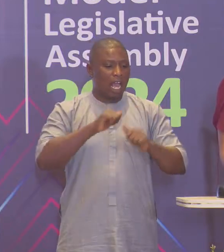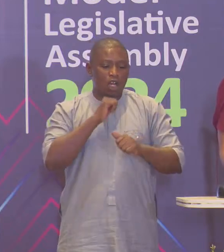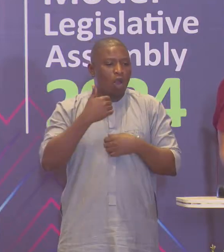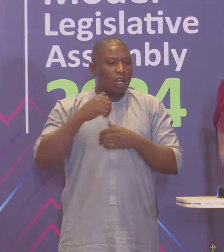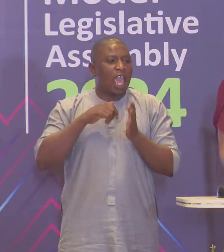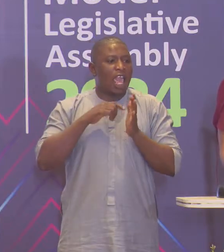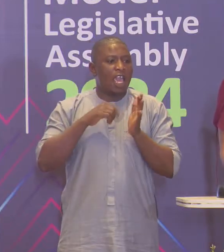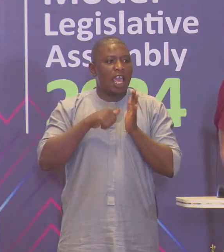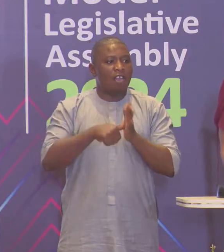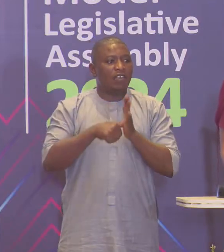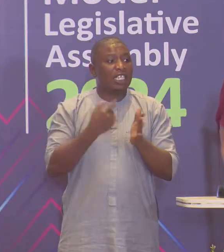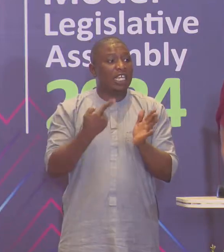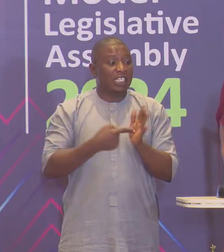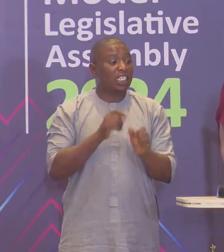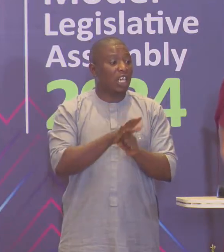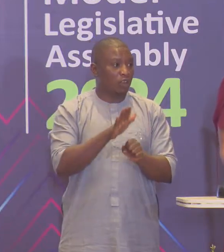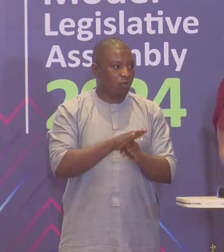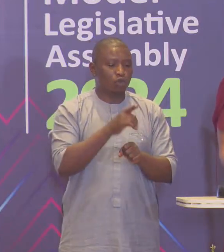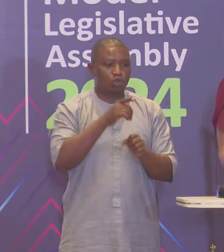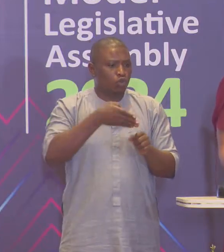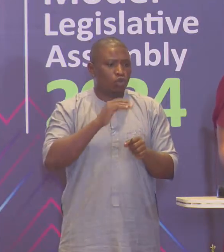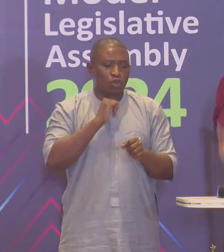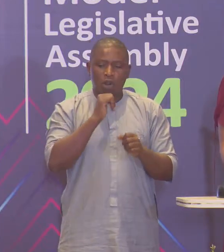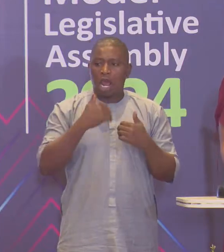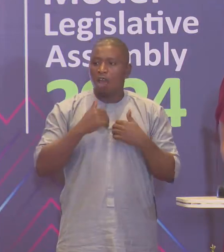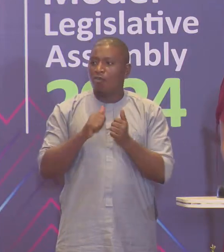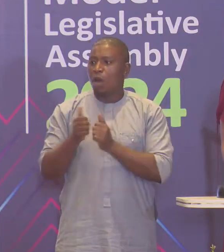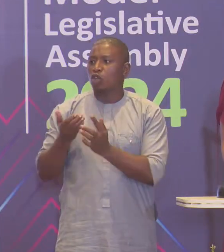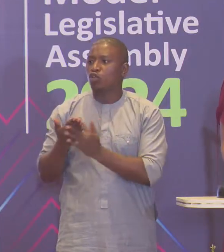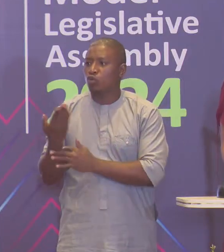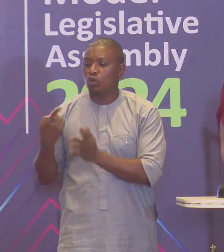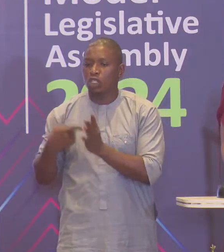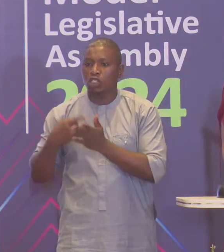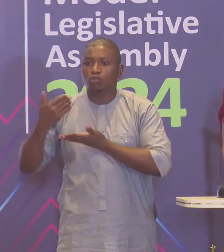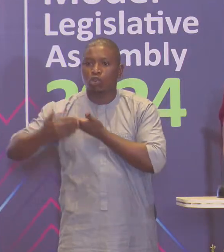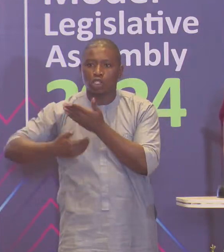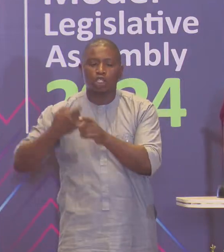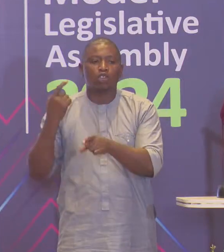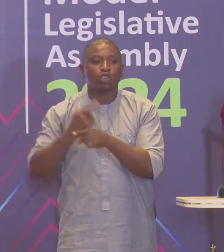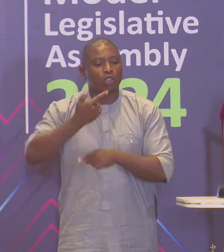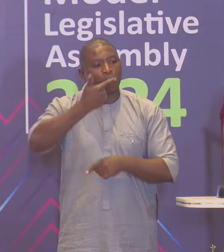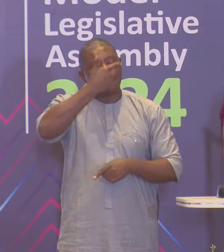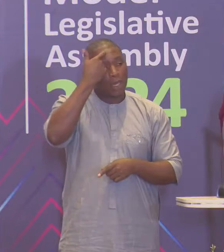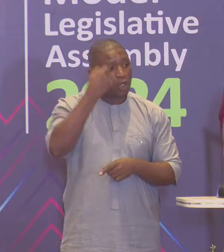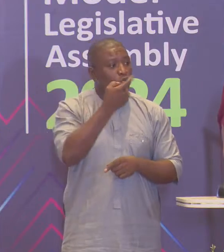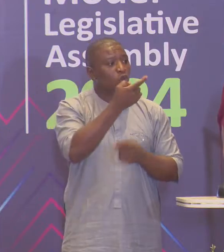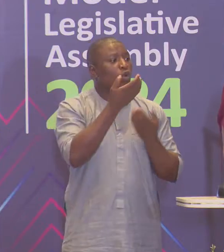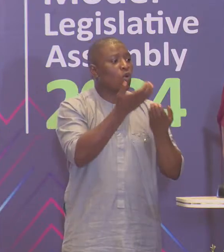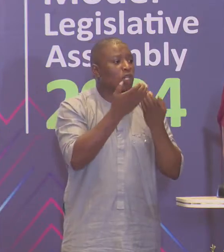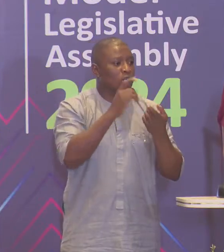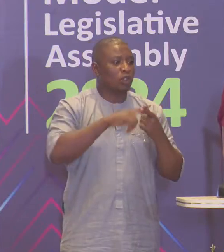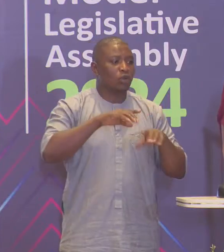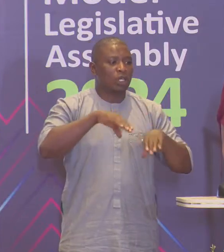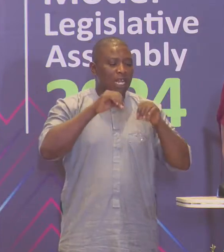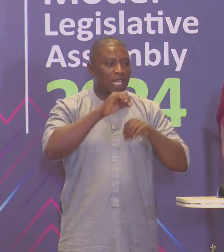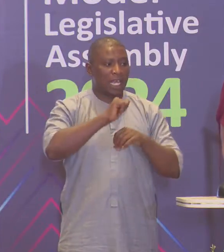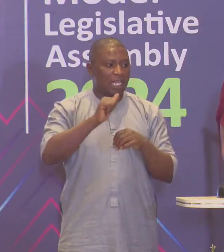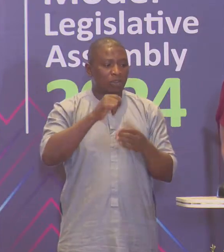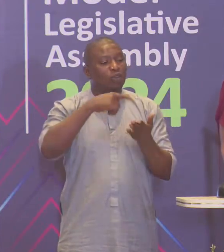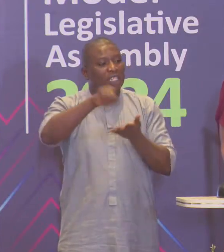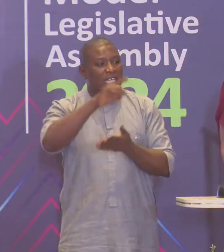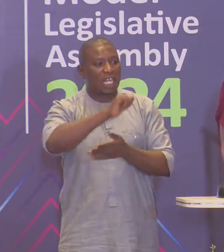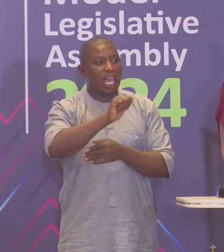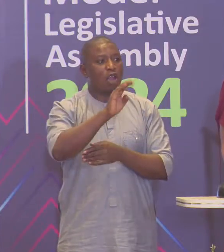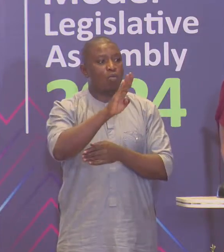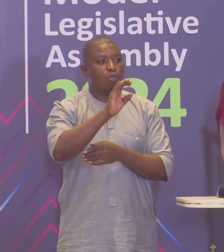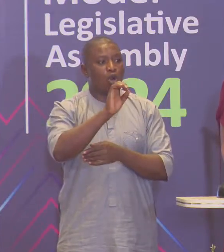you shouldn't have gone through this process just because you wanted to tick a box. Make sure